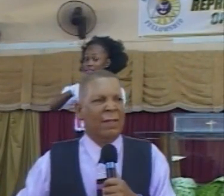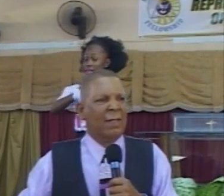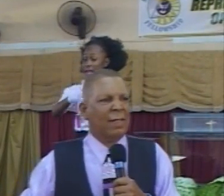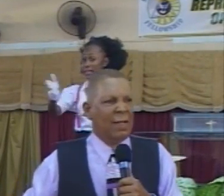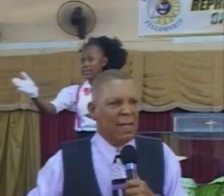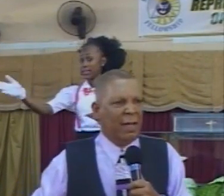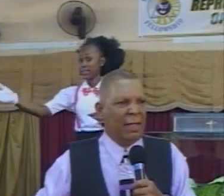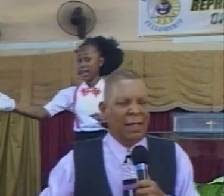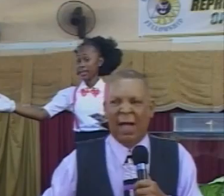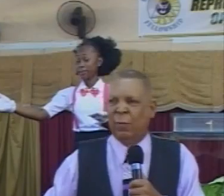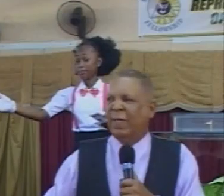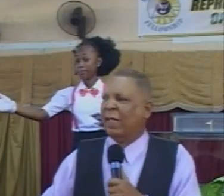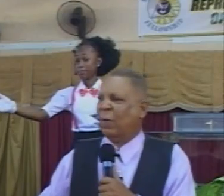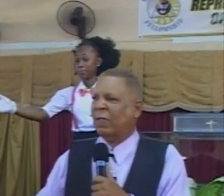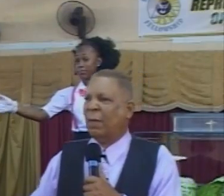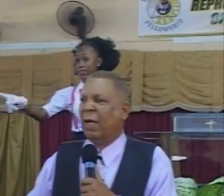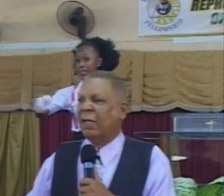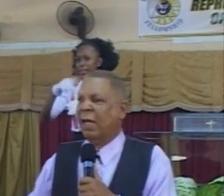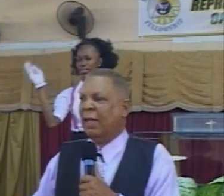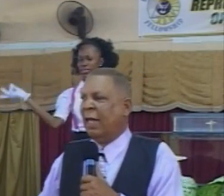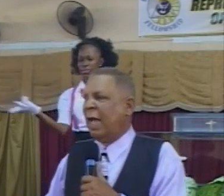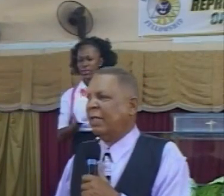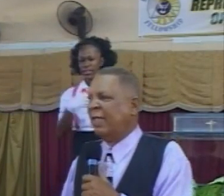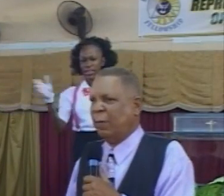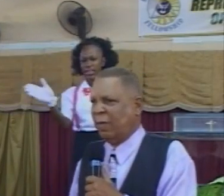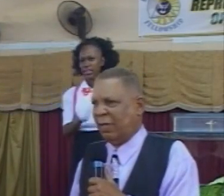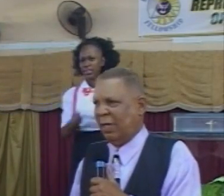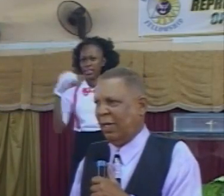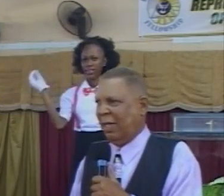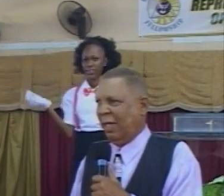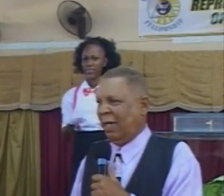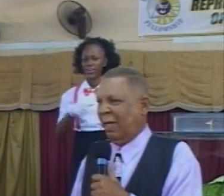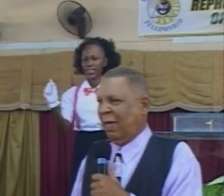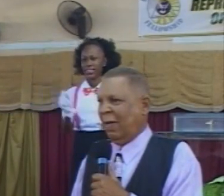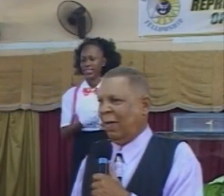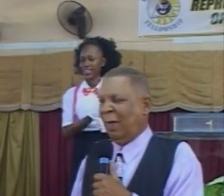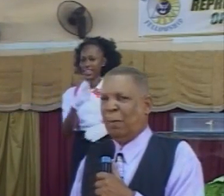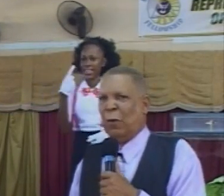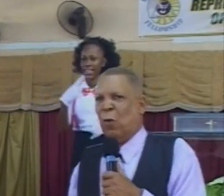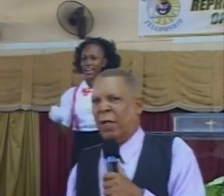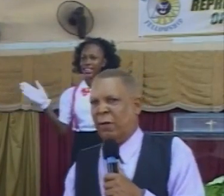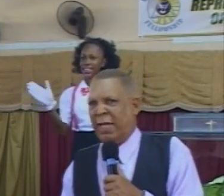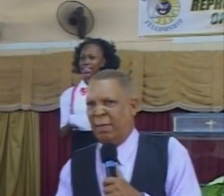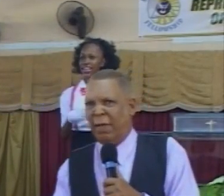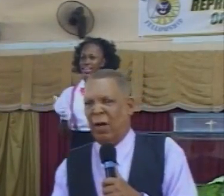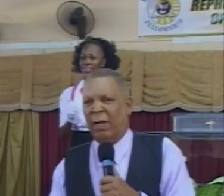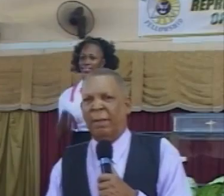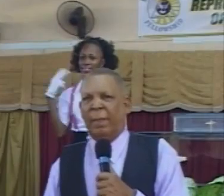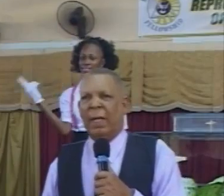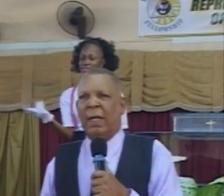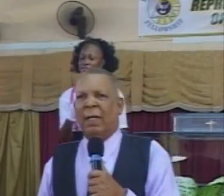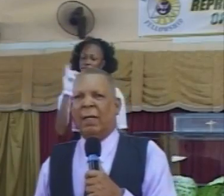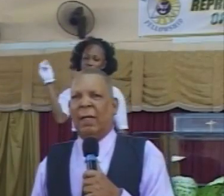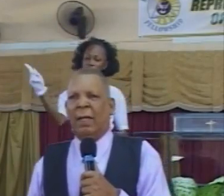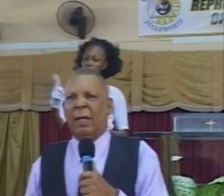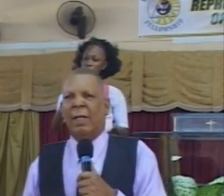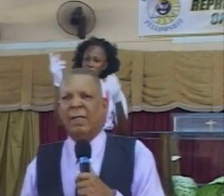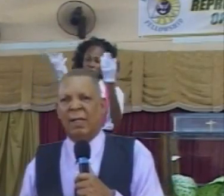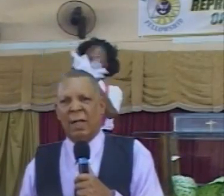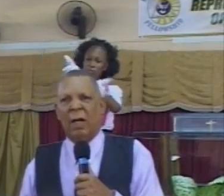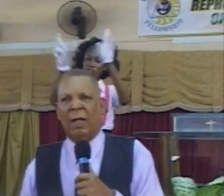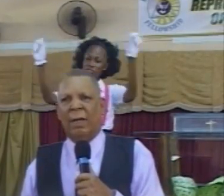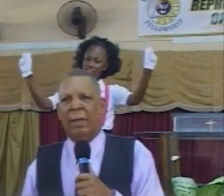They're going to stand aside as we sing our song, because they can't sing with us. But only the redeemed of the Lord